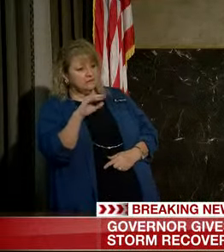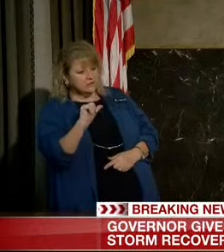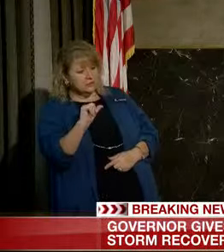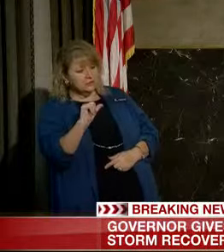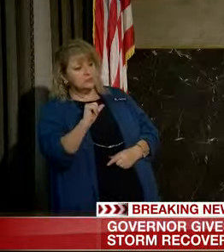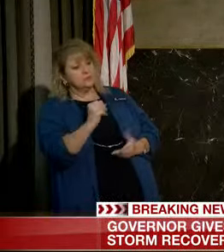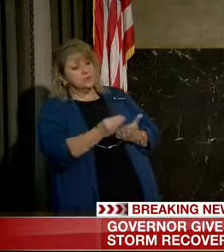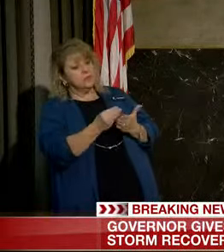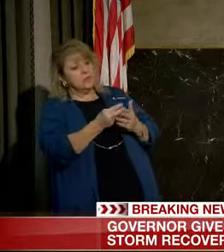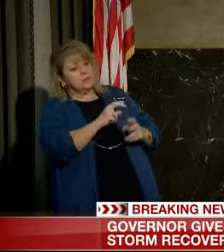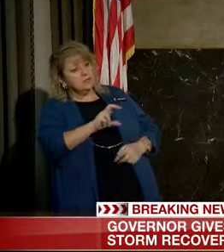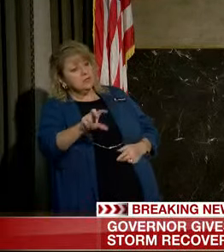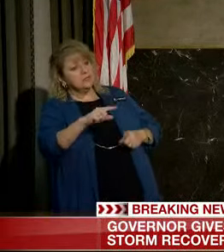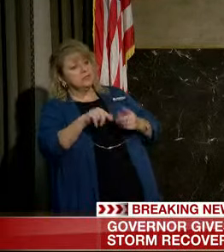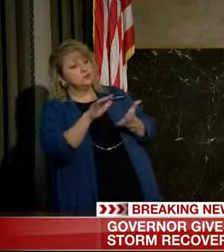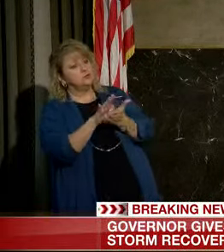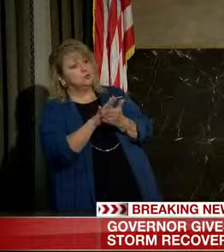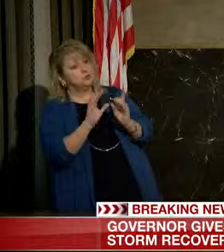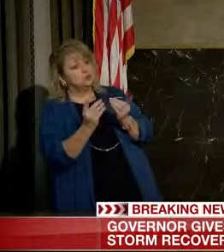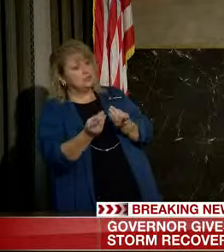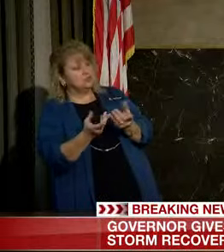districts the funds that they need to recover?